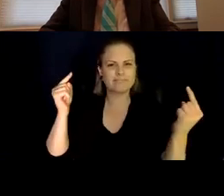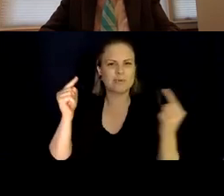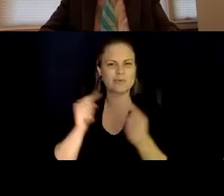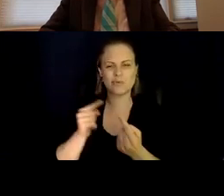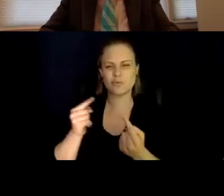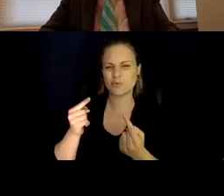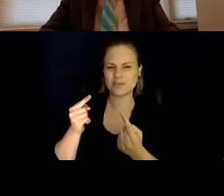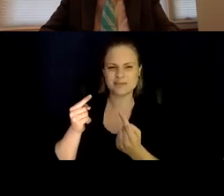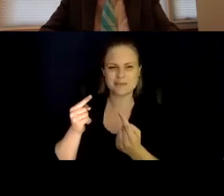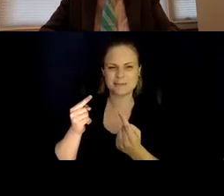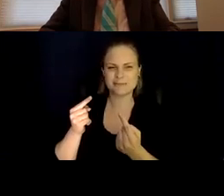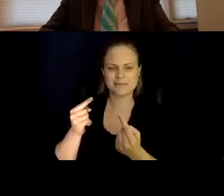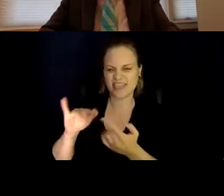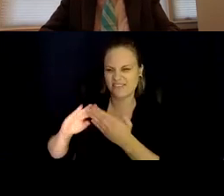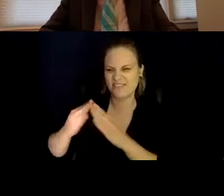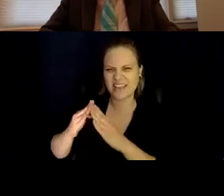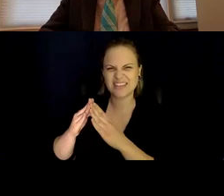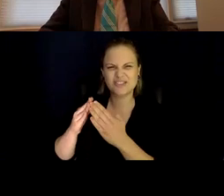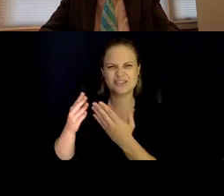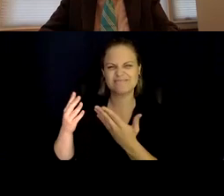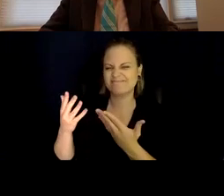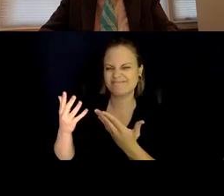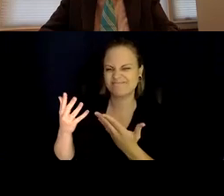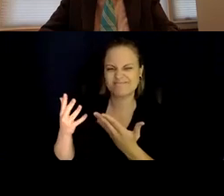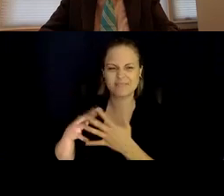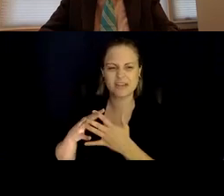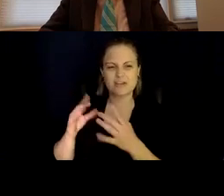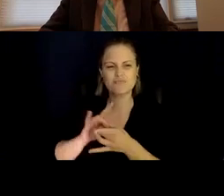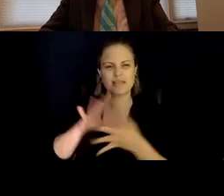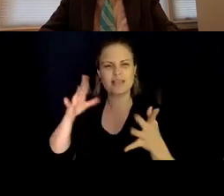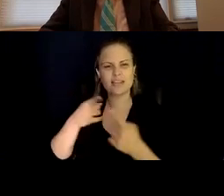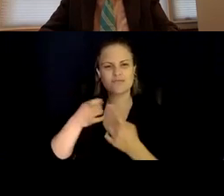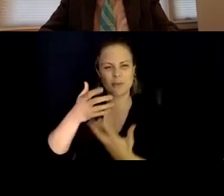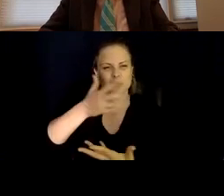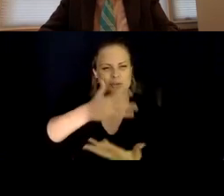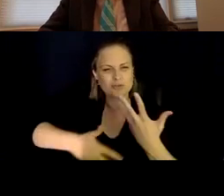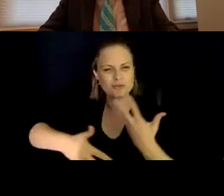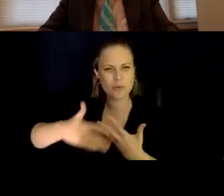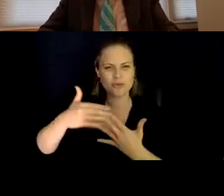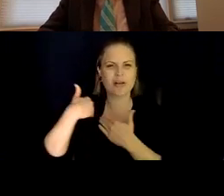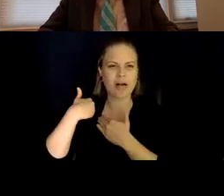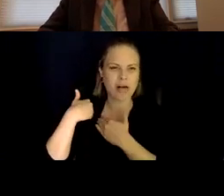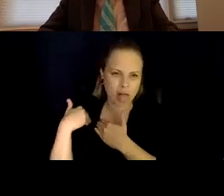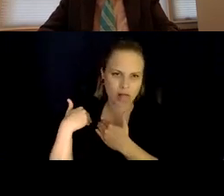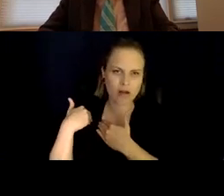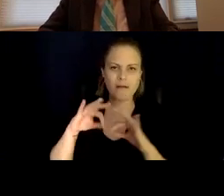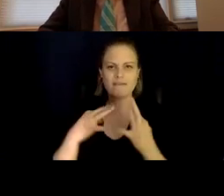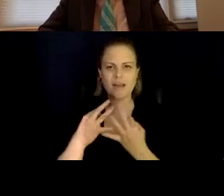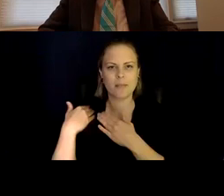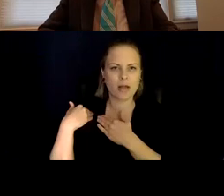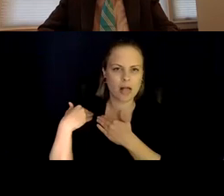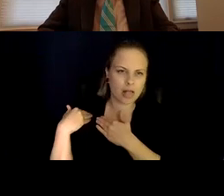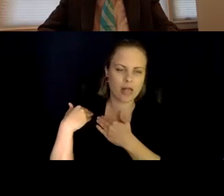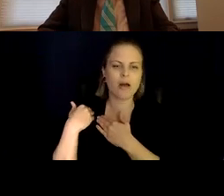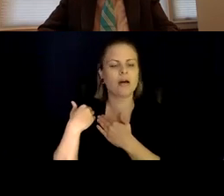parsonage and the Harworth village. Release from the social impingements and family duties had to enlarge her